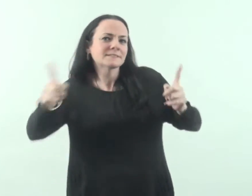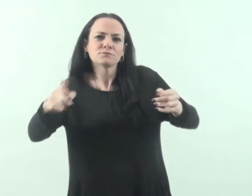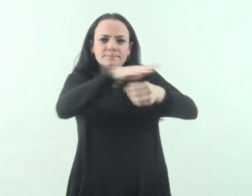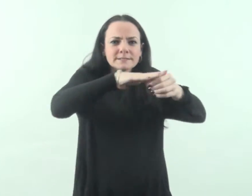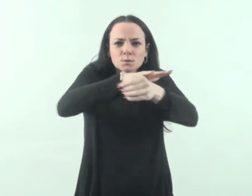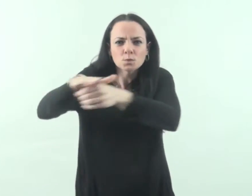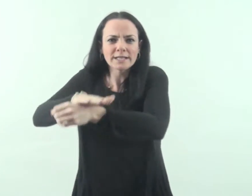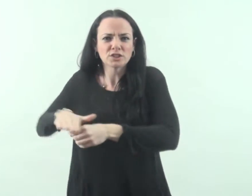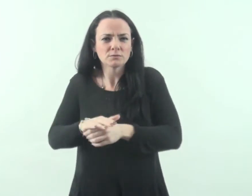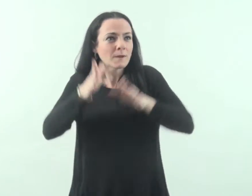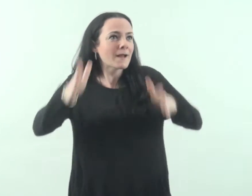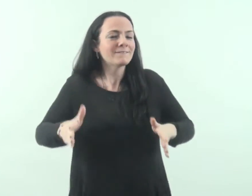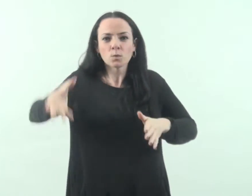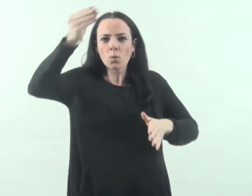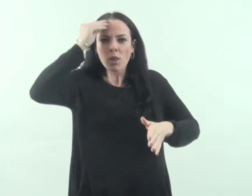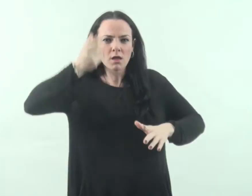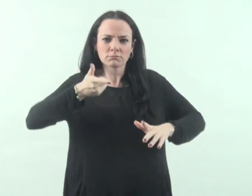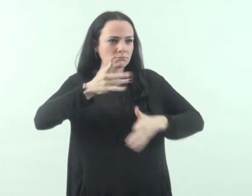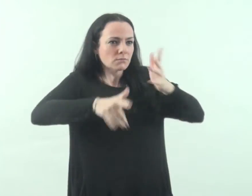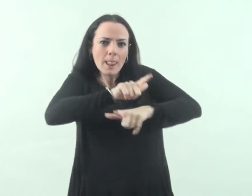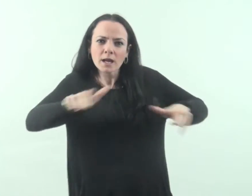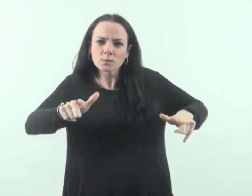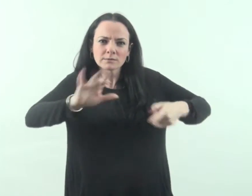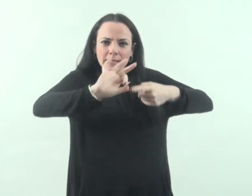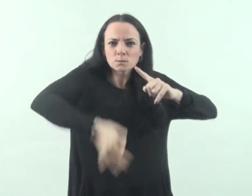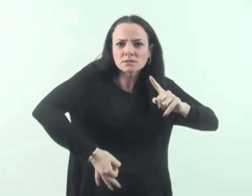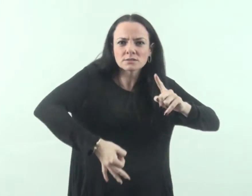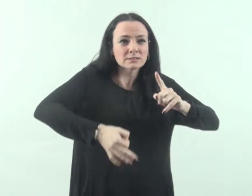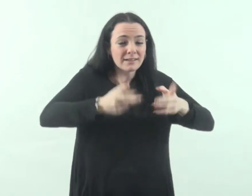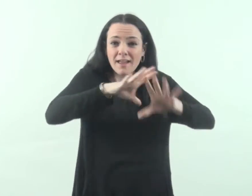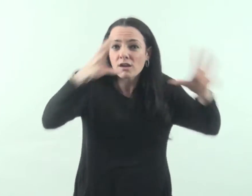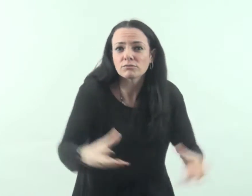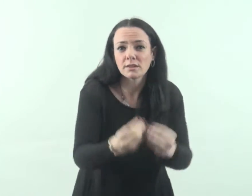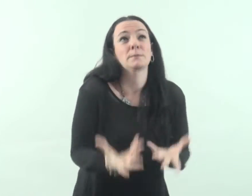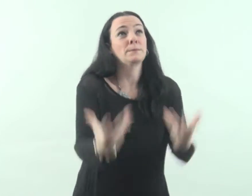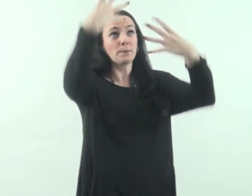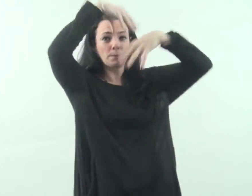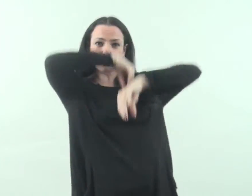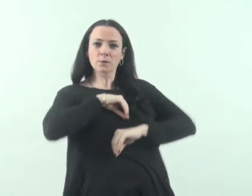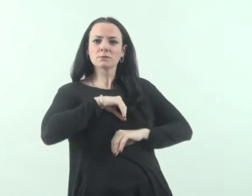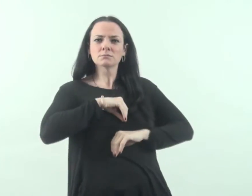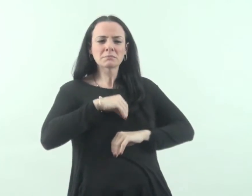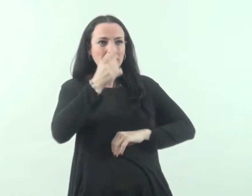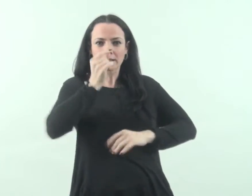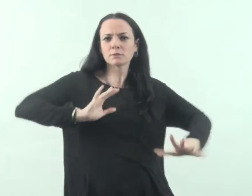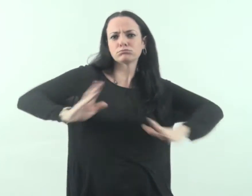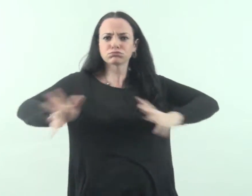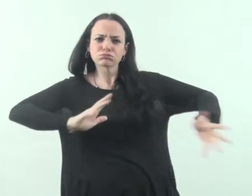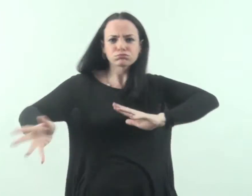different domains. You have to absorb all BSL linguistical elements to become